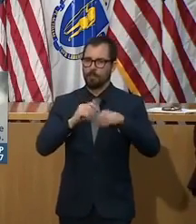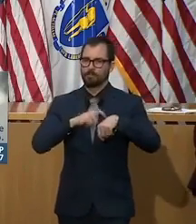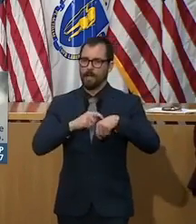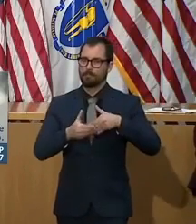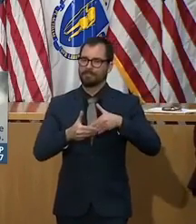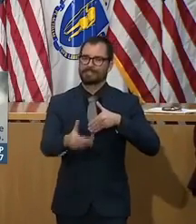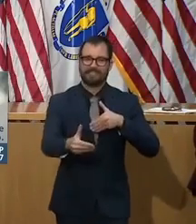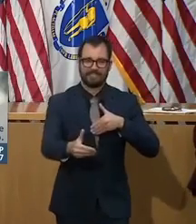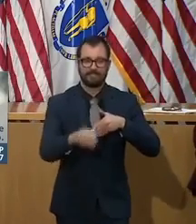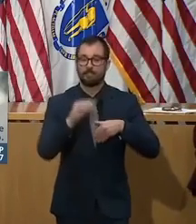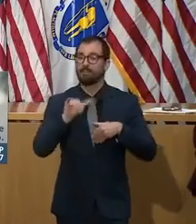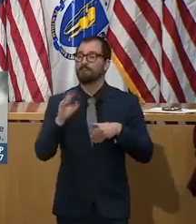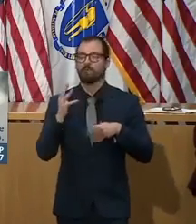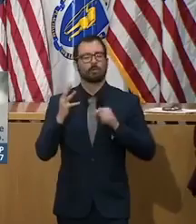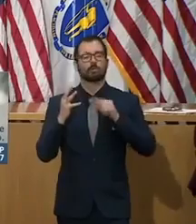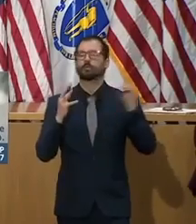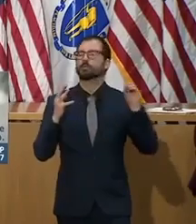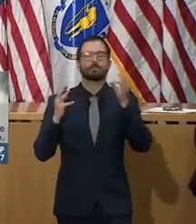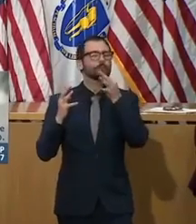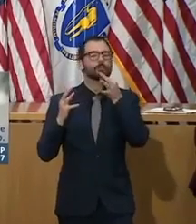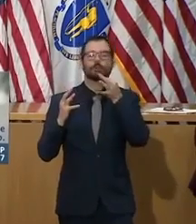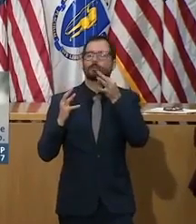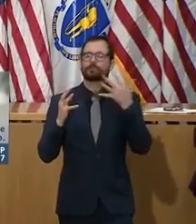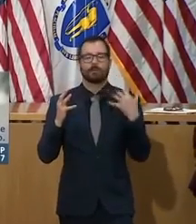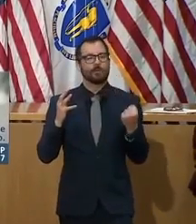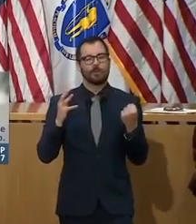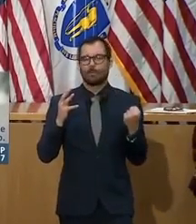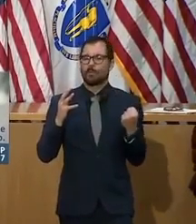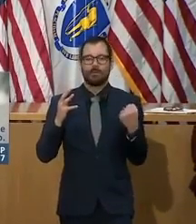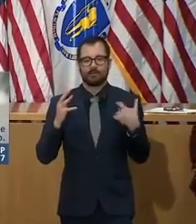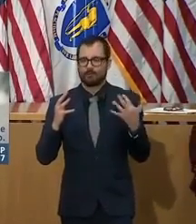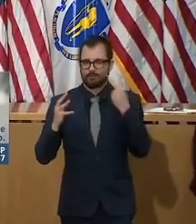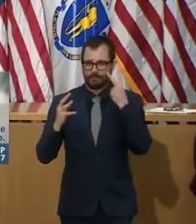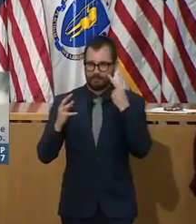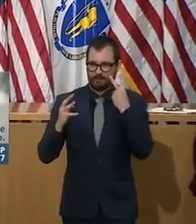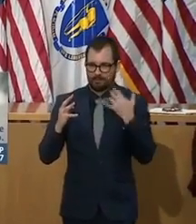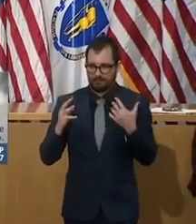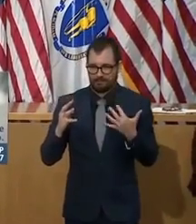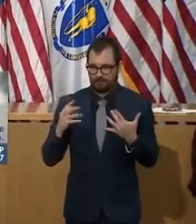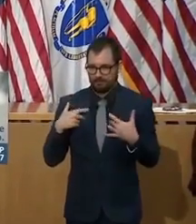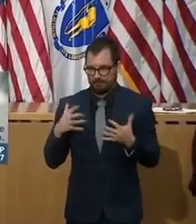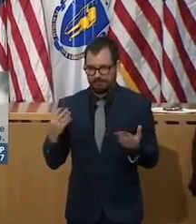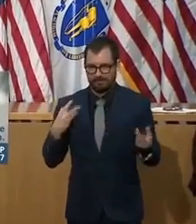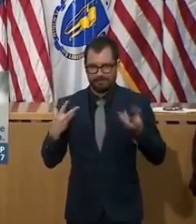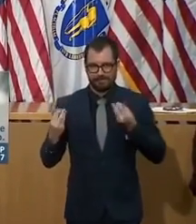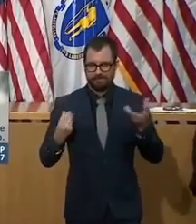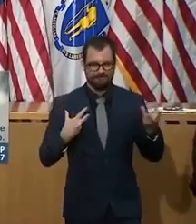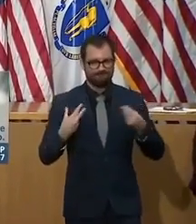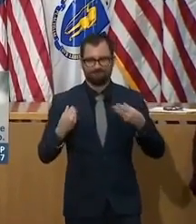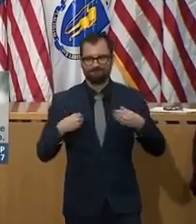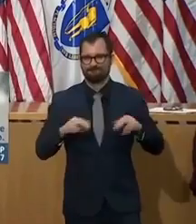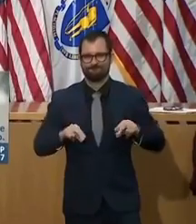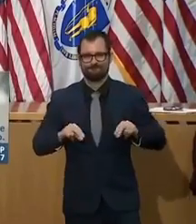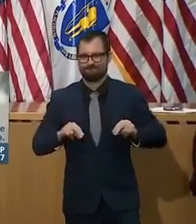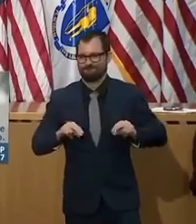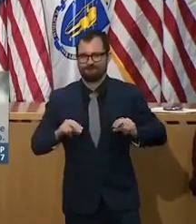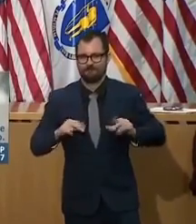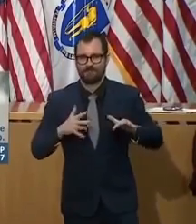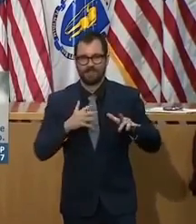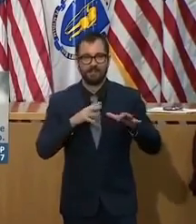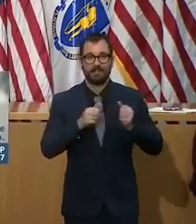measures associated with what's going on in Massachusetts, and where we could get to the point where we could start to do something on a phased